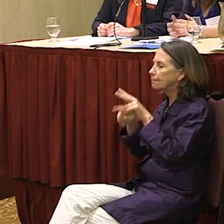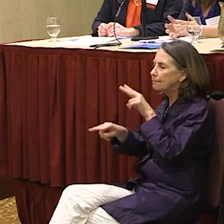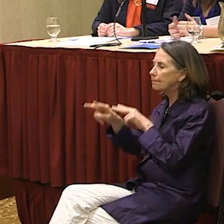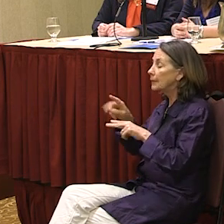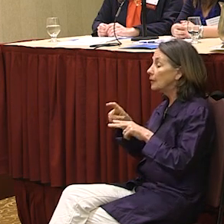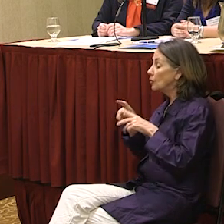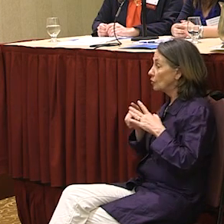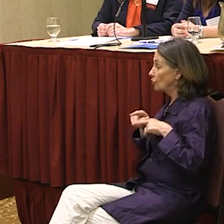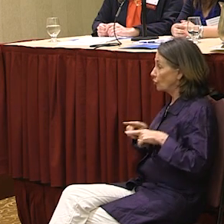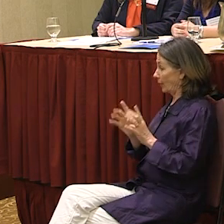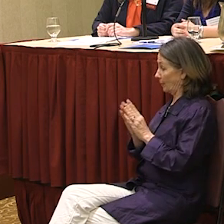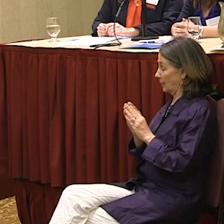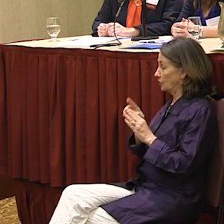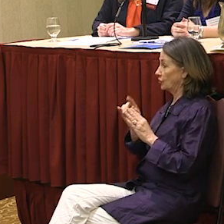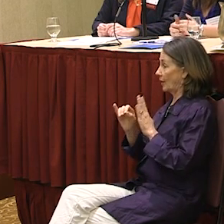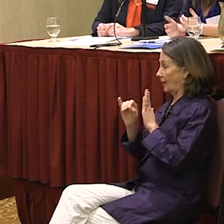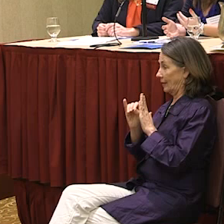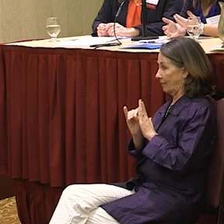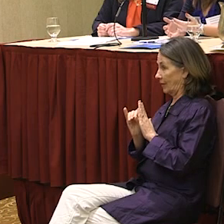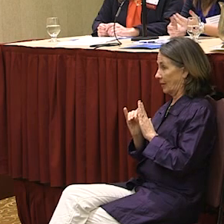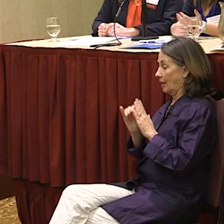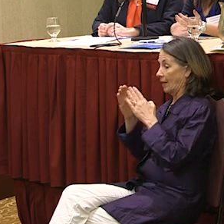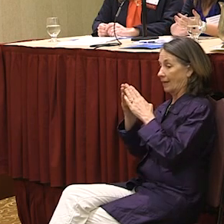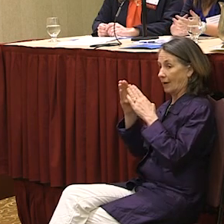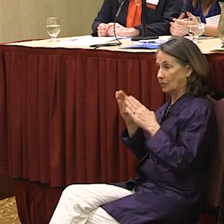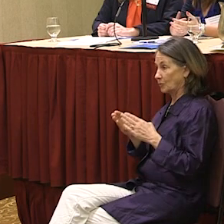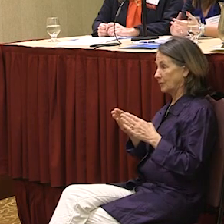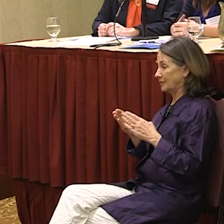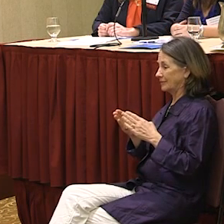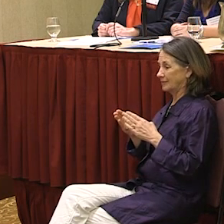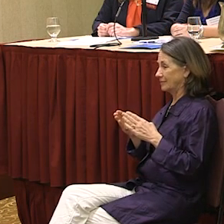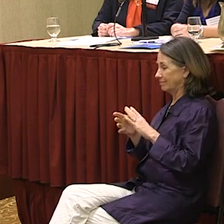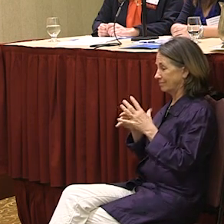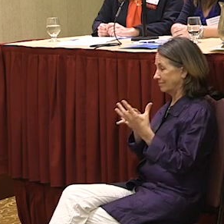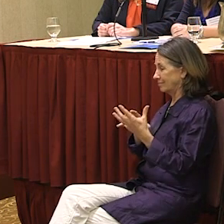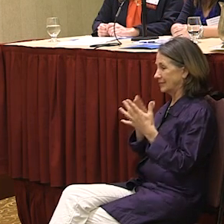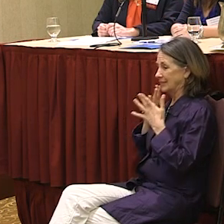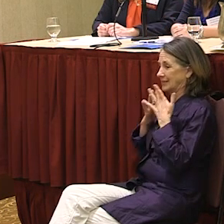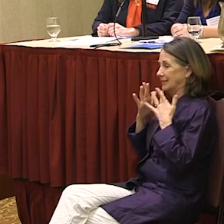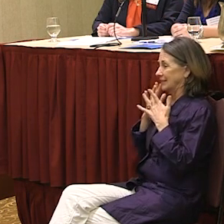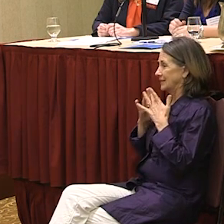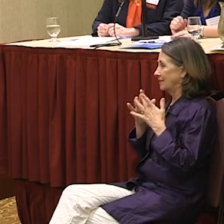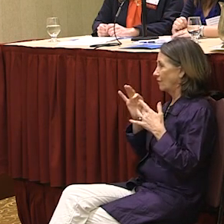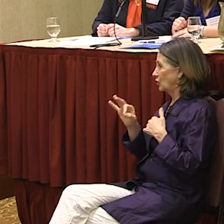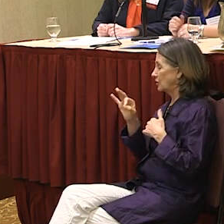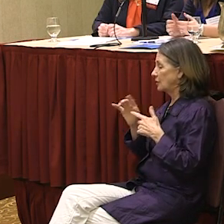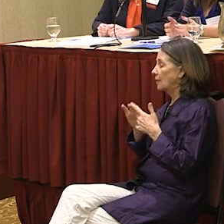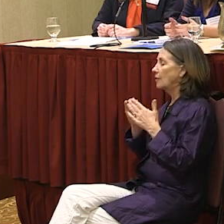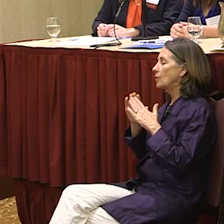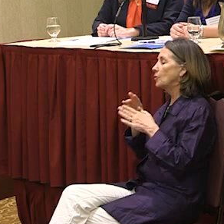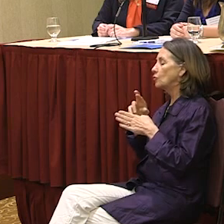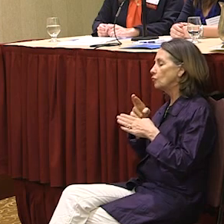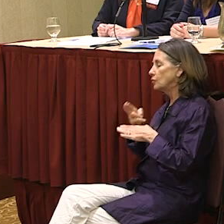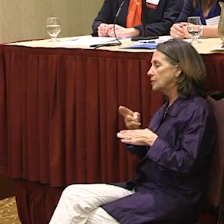During the initial meeting with her, she identified that the house was, poorly kept and sparingly furnished. The community resource specialist